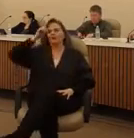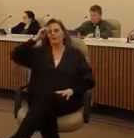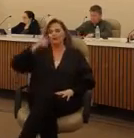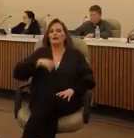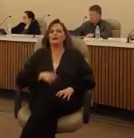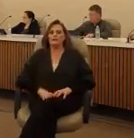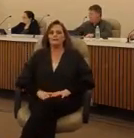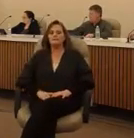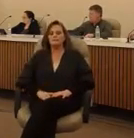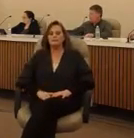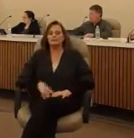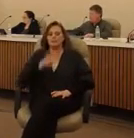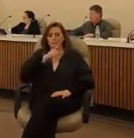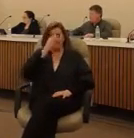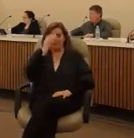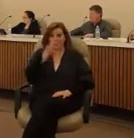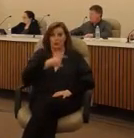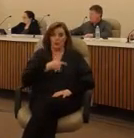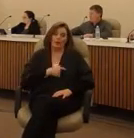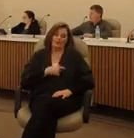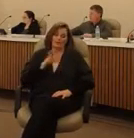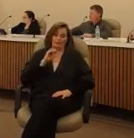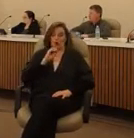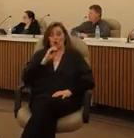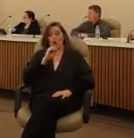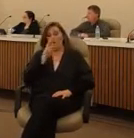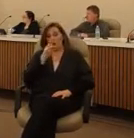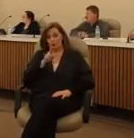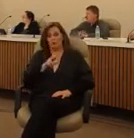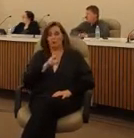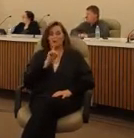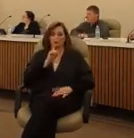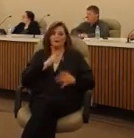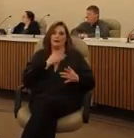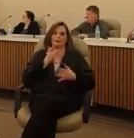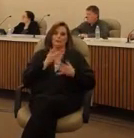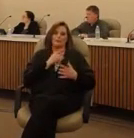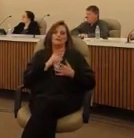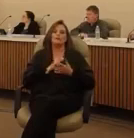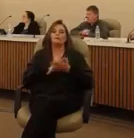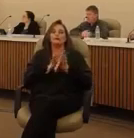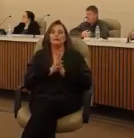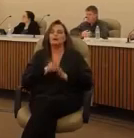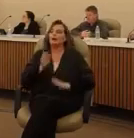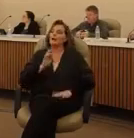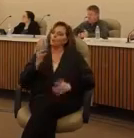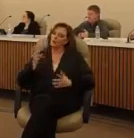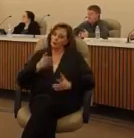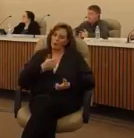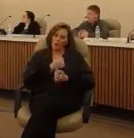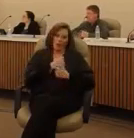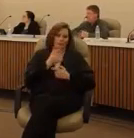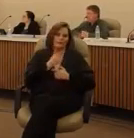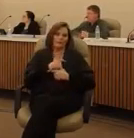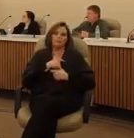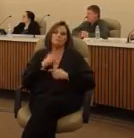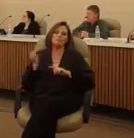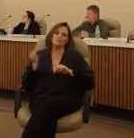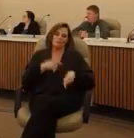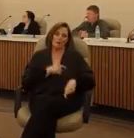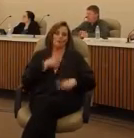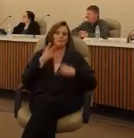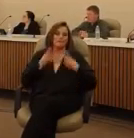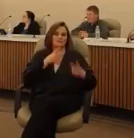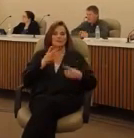be, taking on this project and becoming part of the neighborhood. And we'd love He's to a have good them guy. come visit once town board meetings